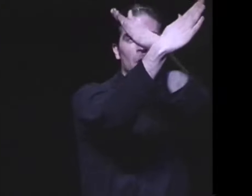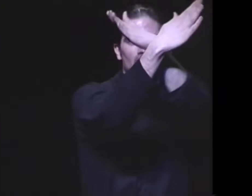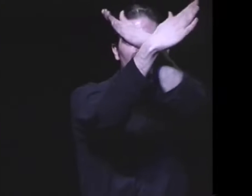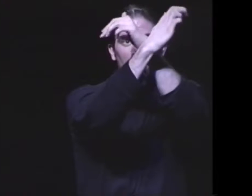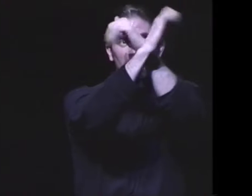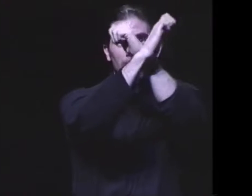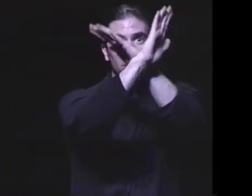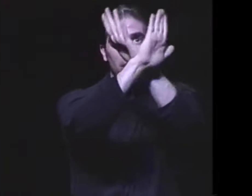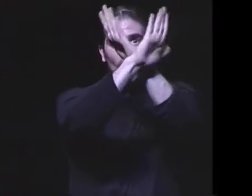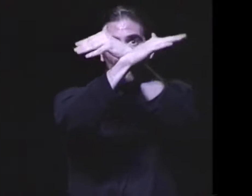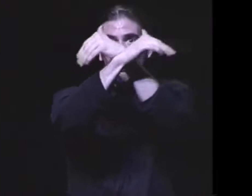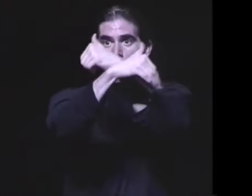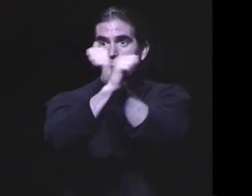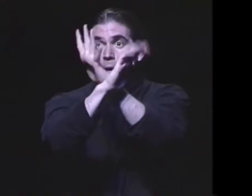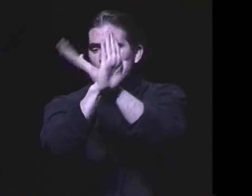A red-tailed falcon